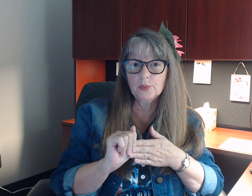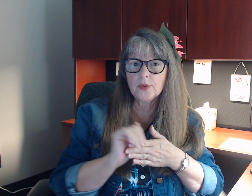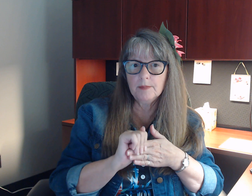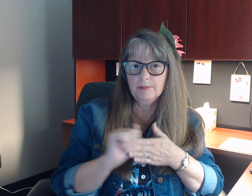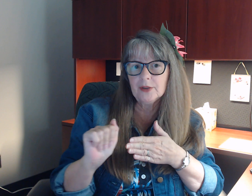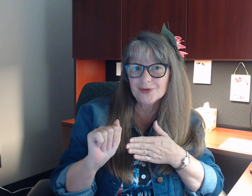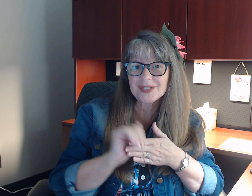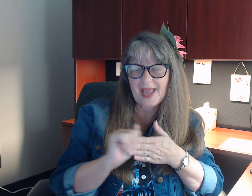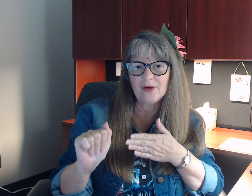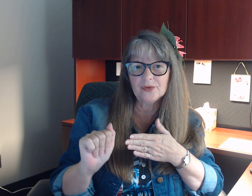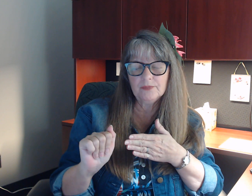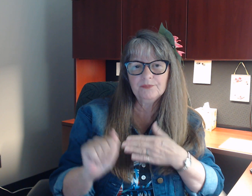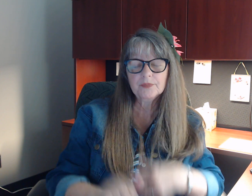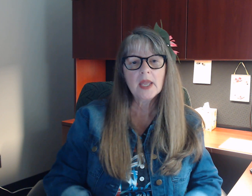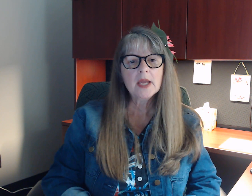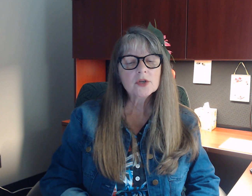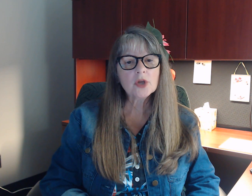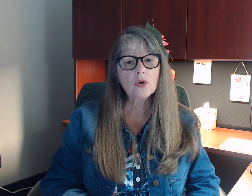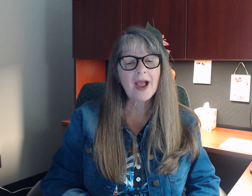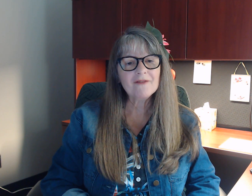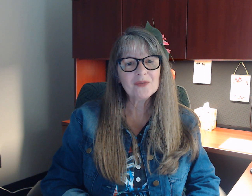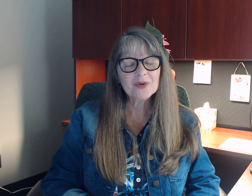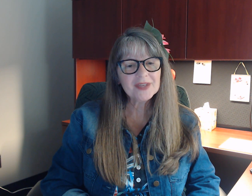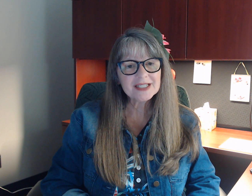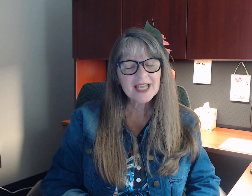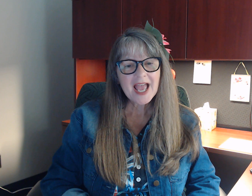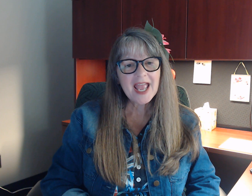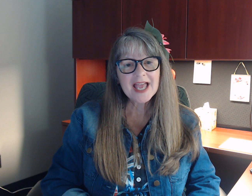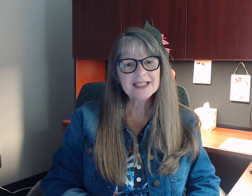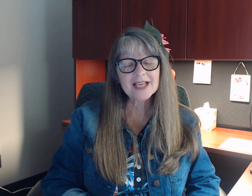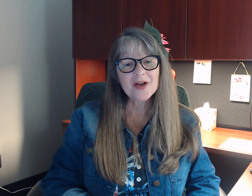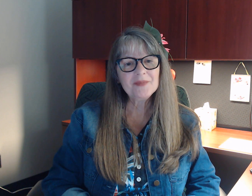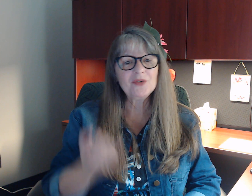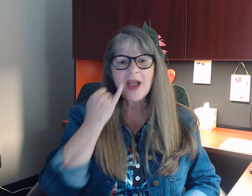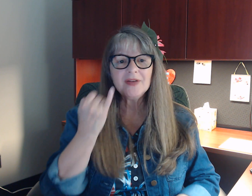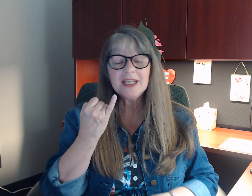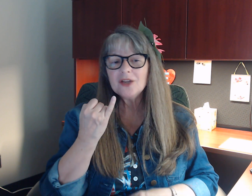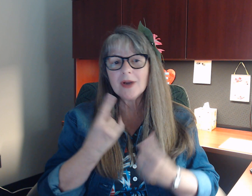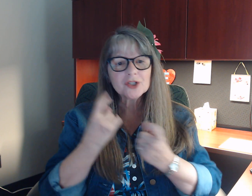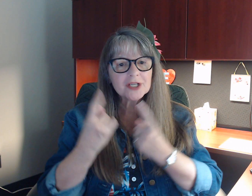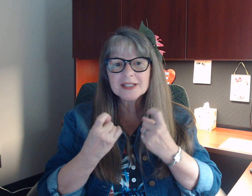the bills out. So have fun with it, and if you have any questions, then